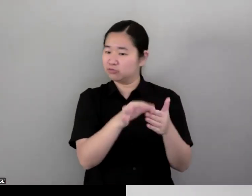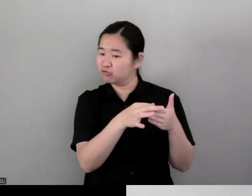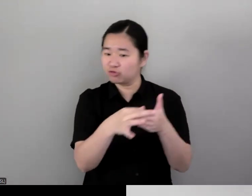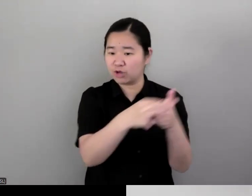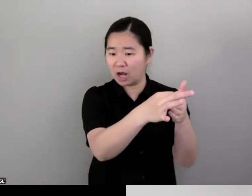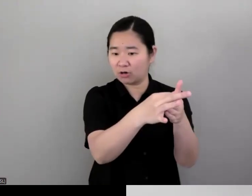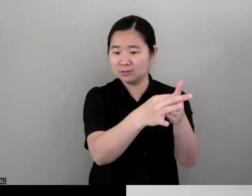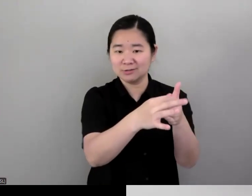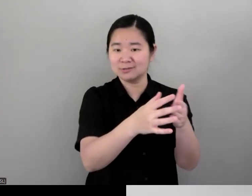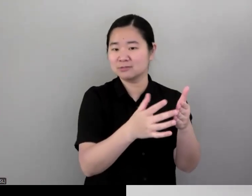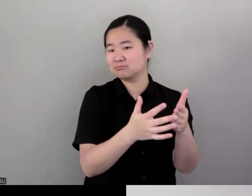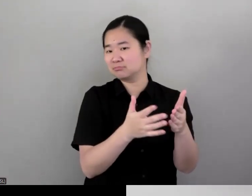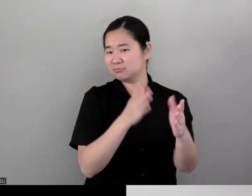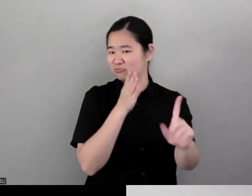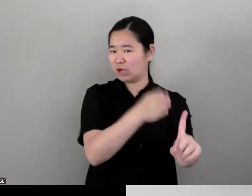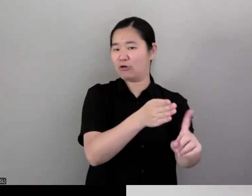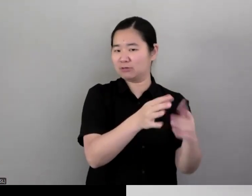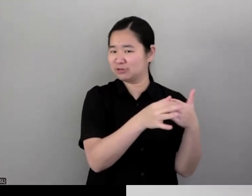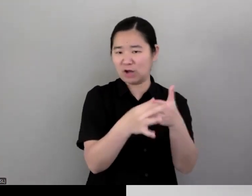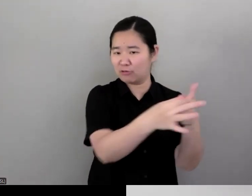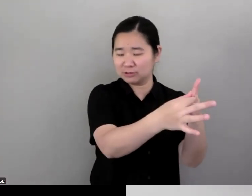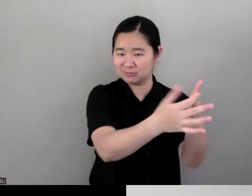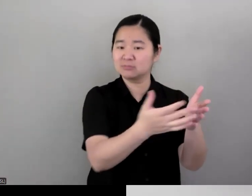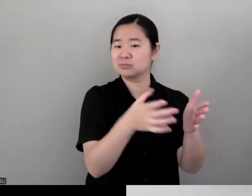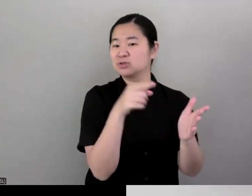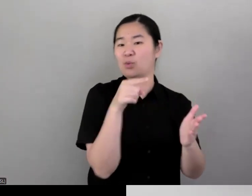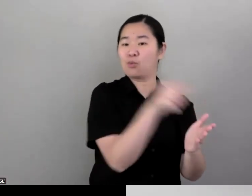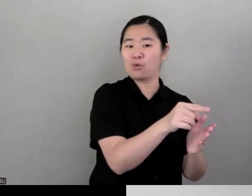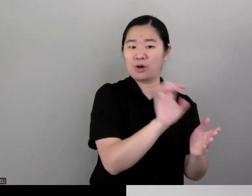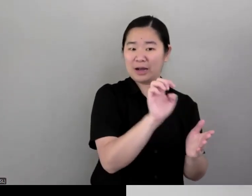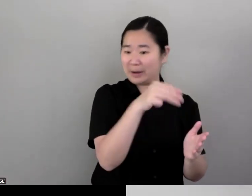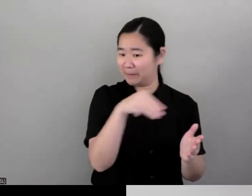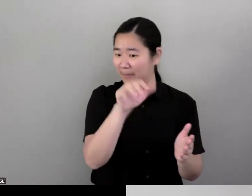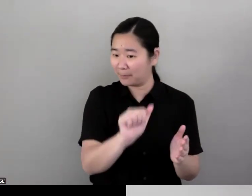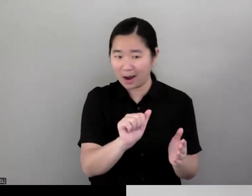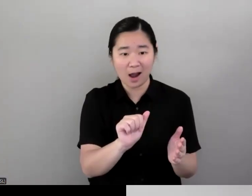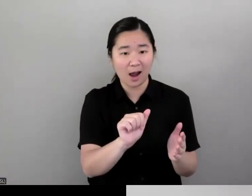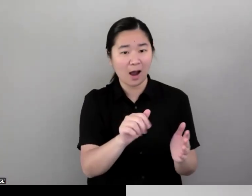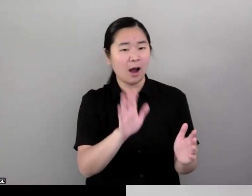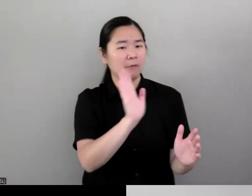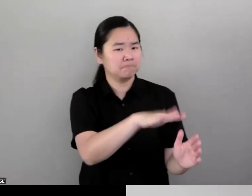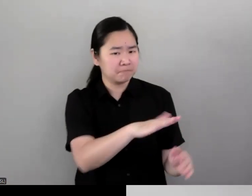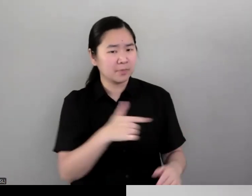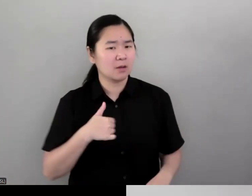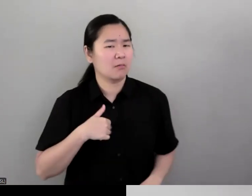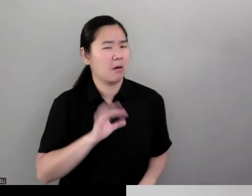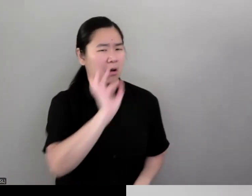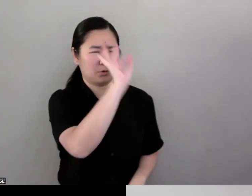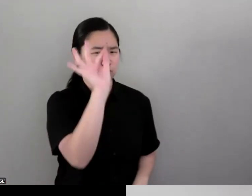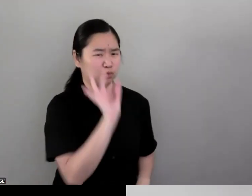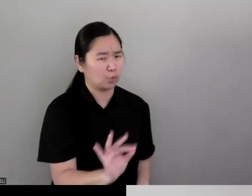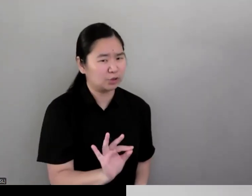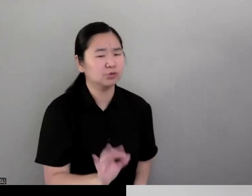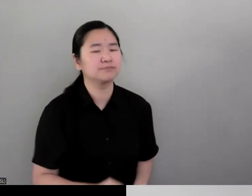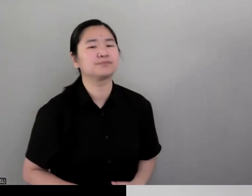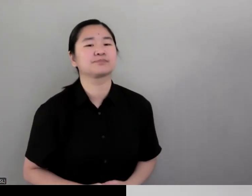that since DID was FCDO's flagship disability inclusive development program, can you share your thoughts on the